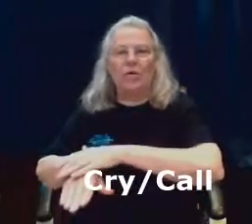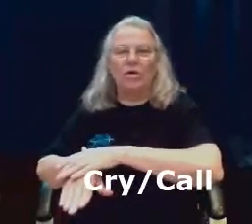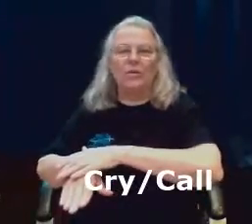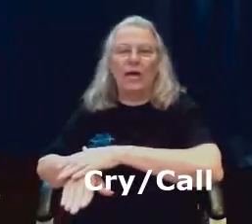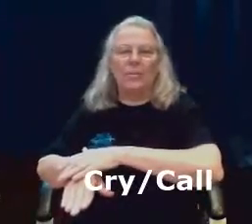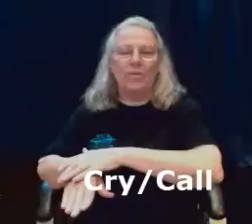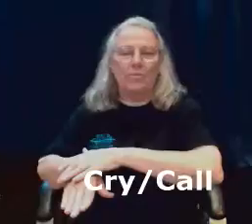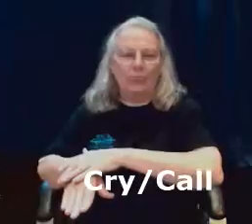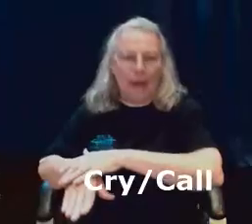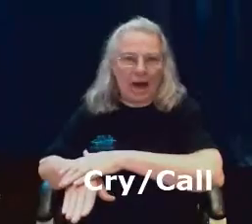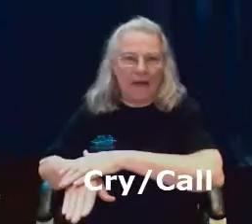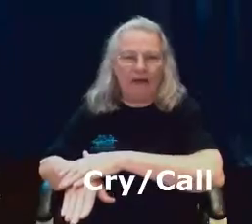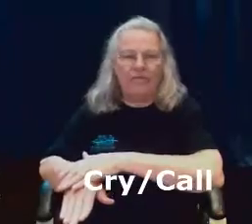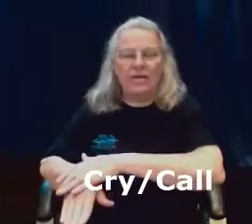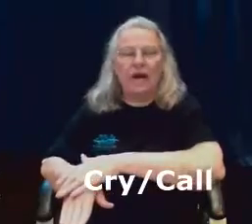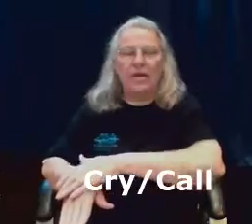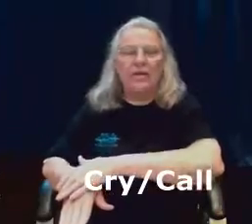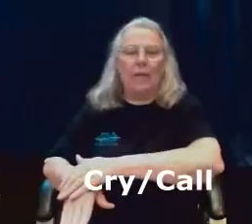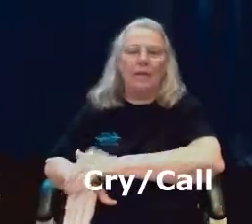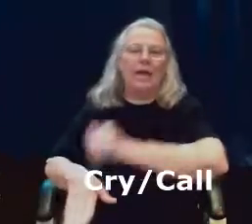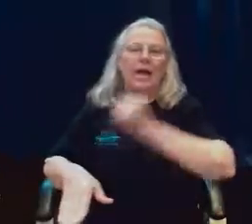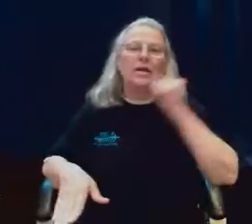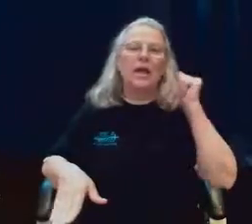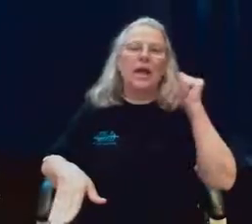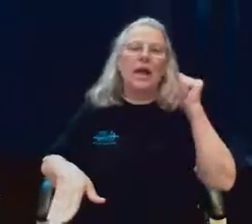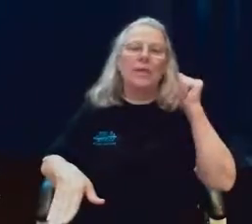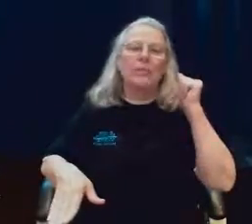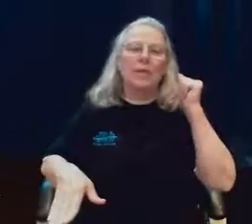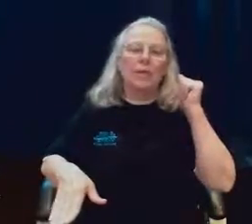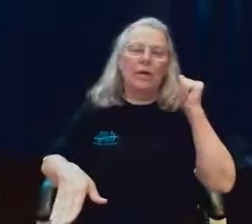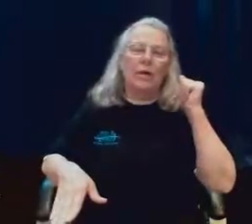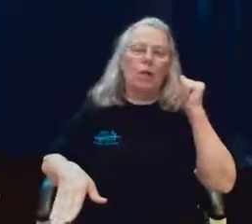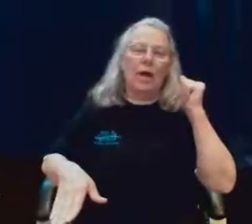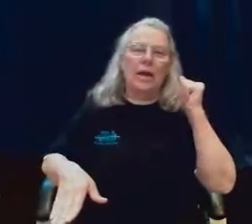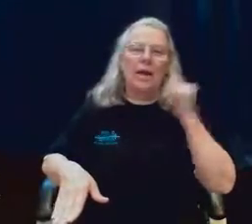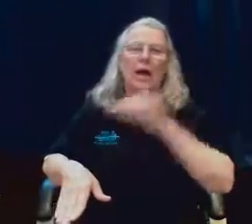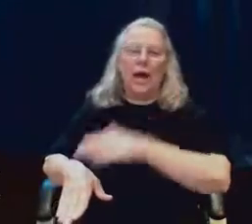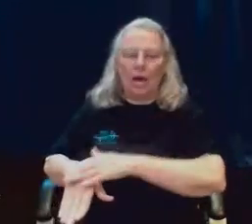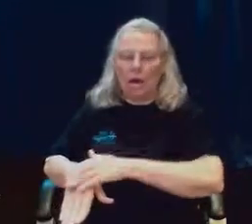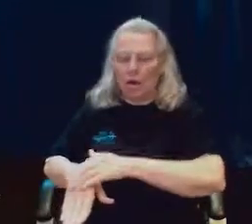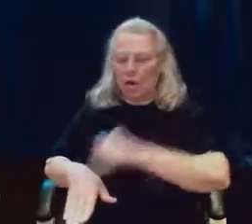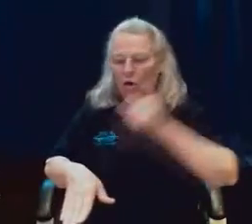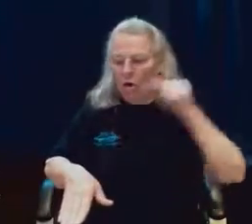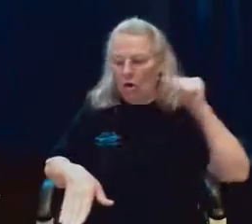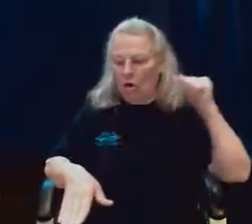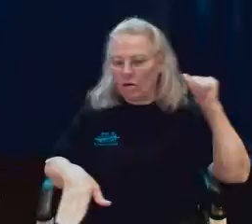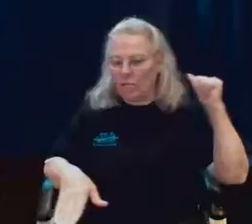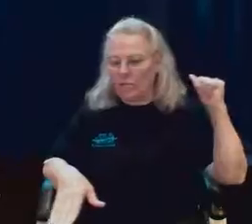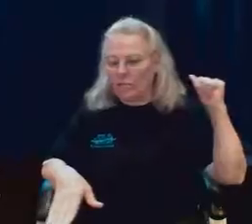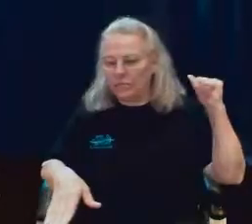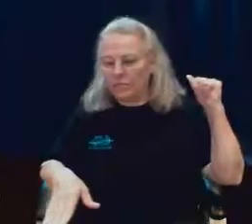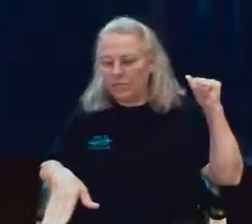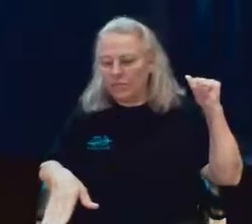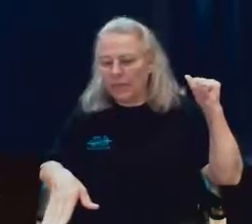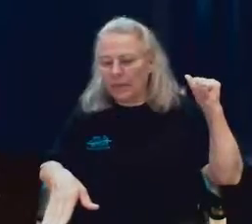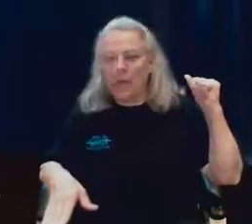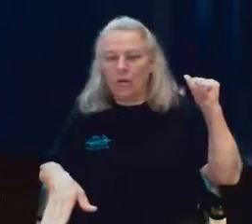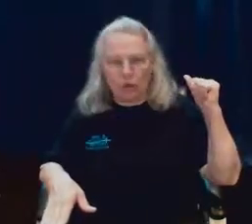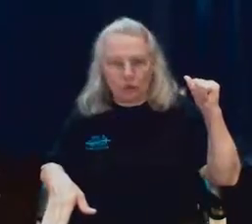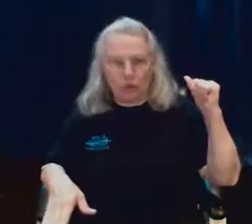on top of the back of the non-dominant hand and pull away. Call. You,